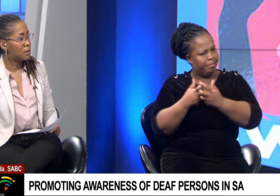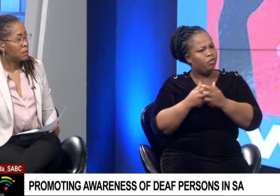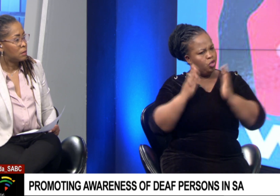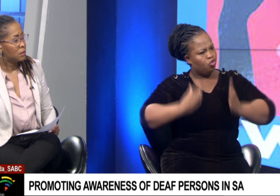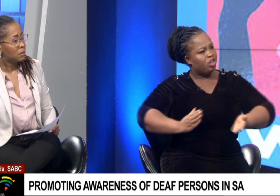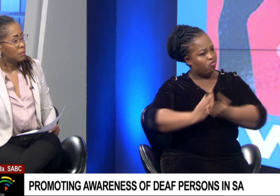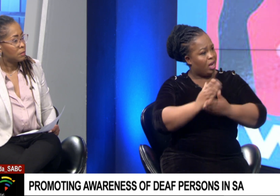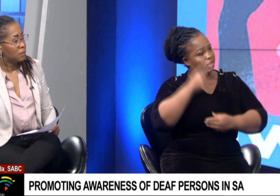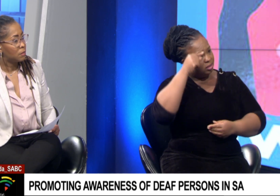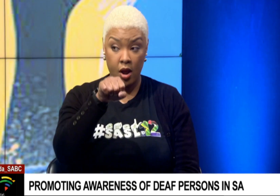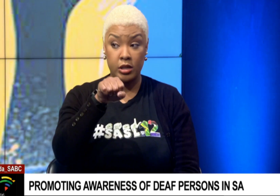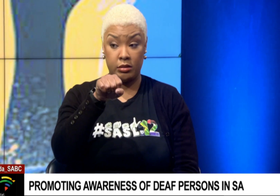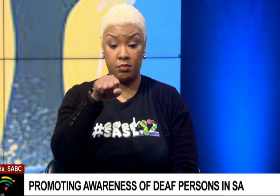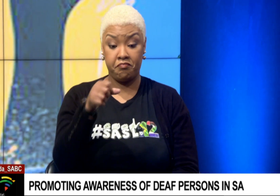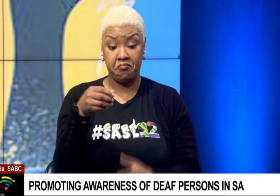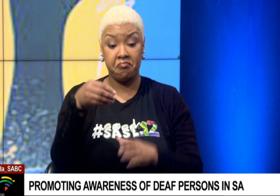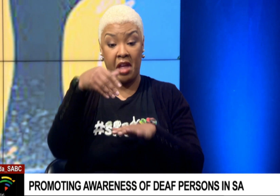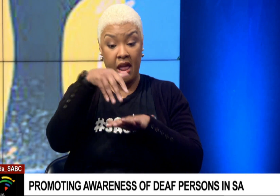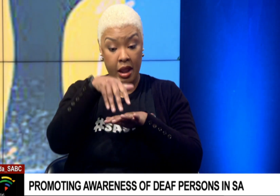correct?